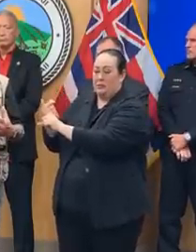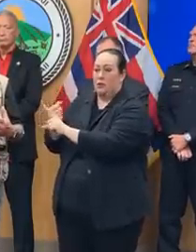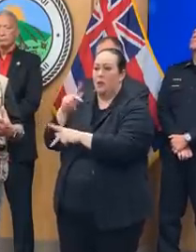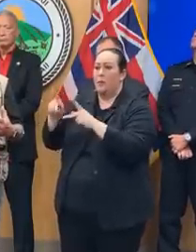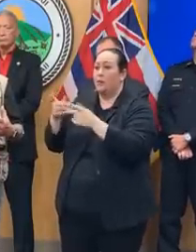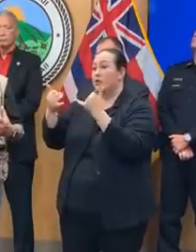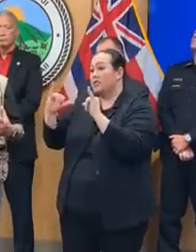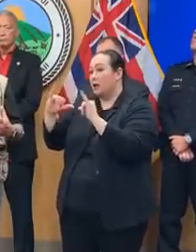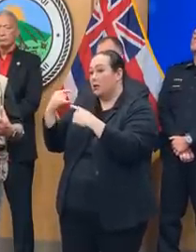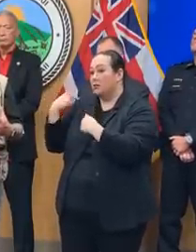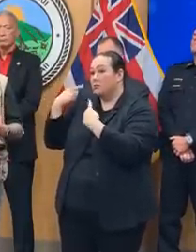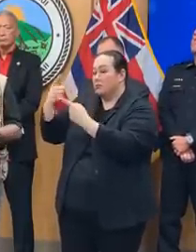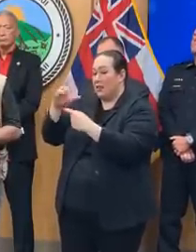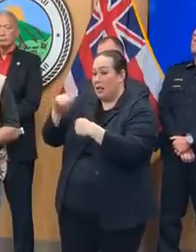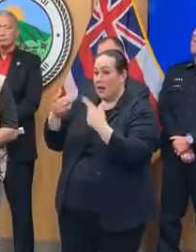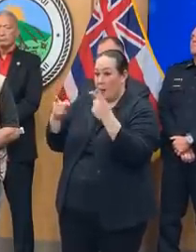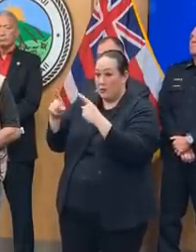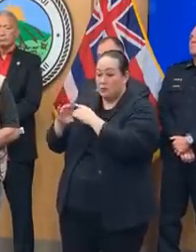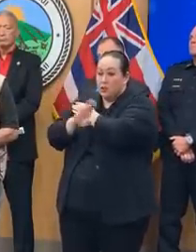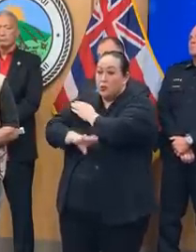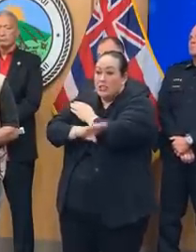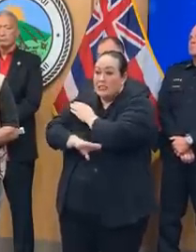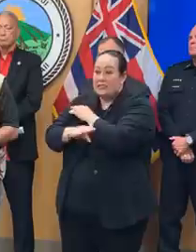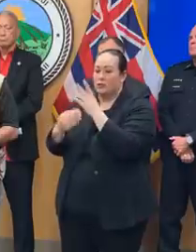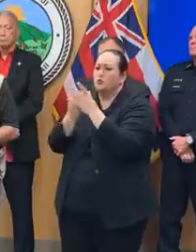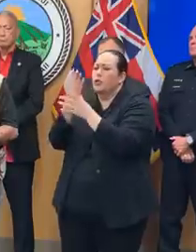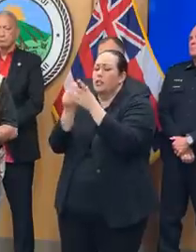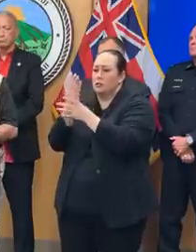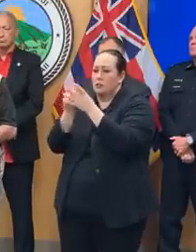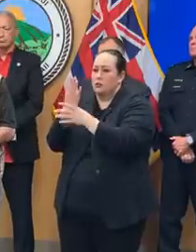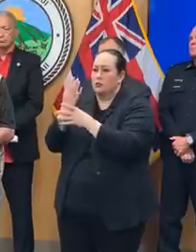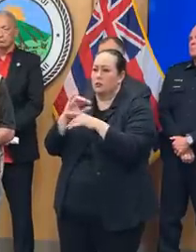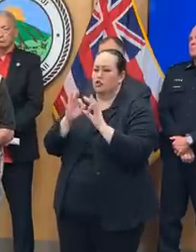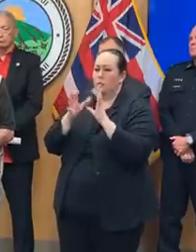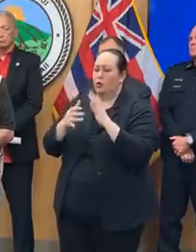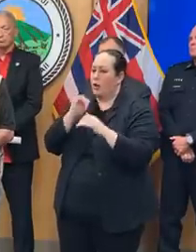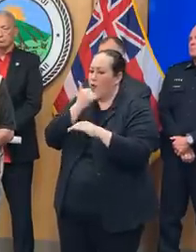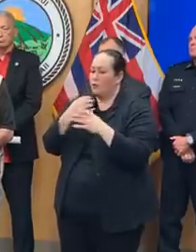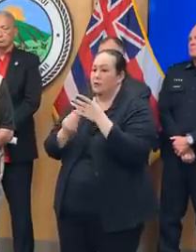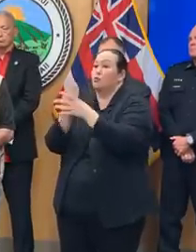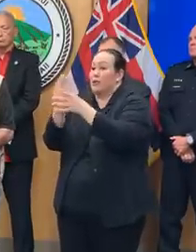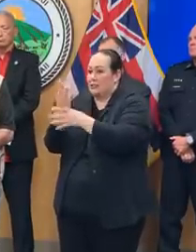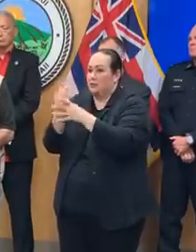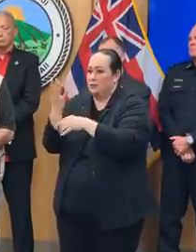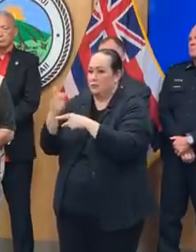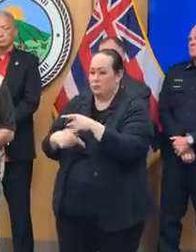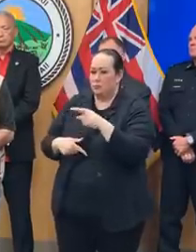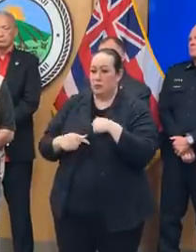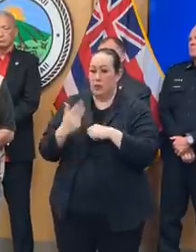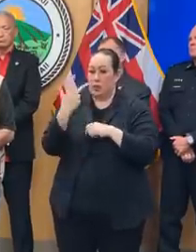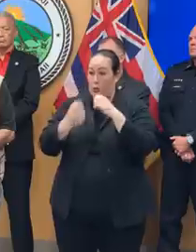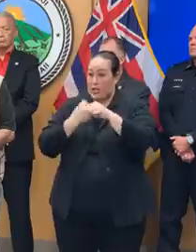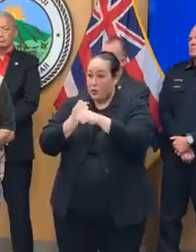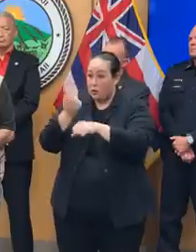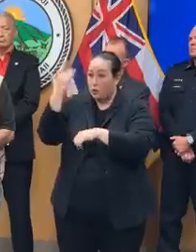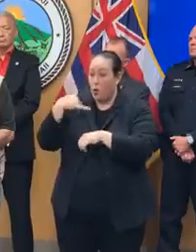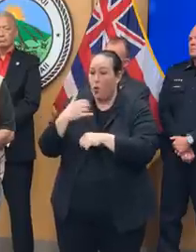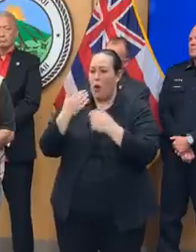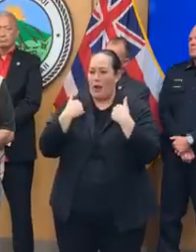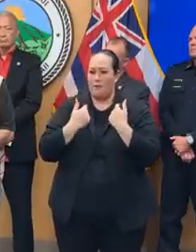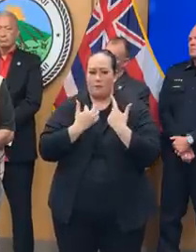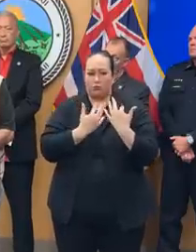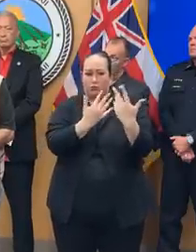program. There were people who were in fires in Oregon 3 years ago. They're still in non-congregate sheltering